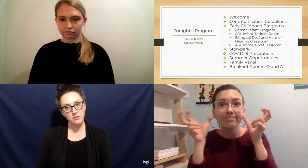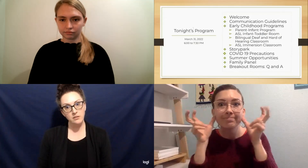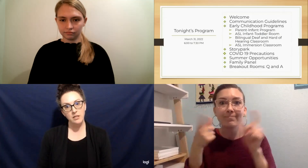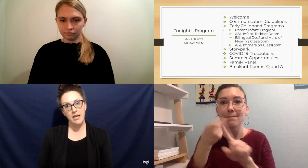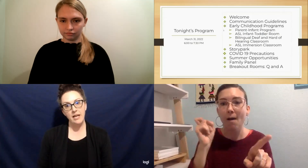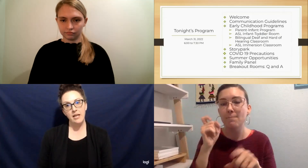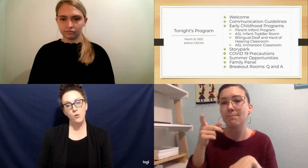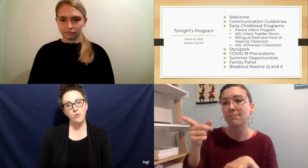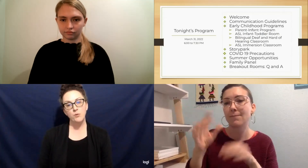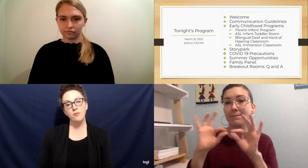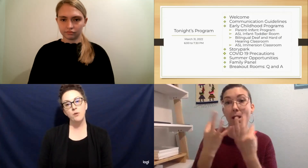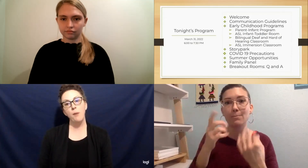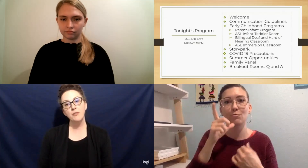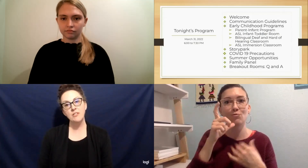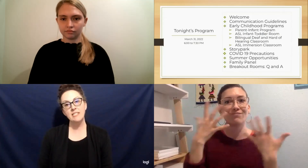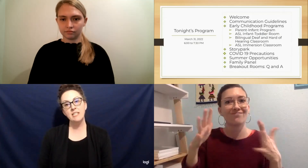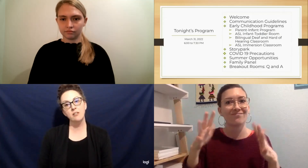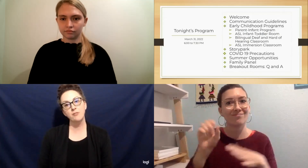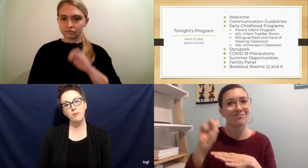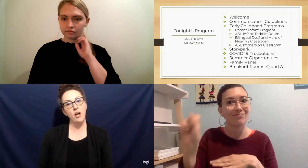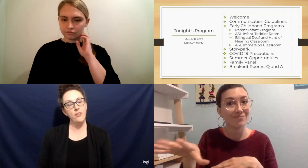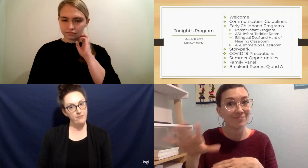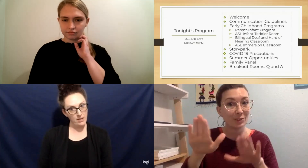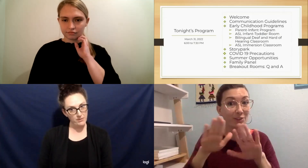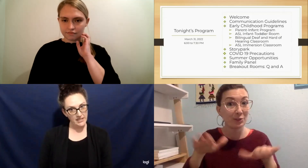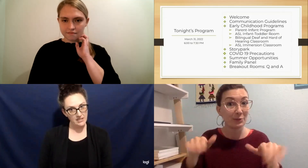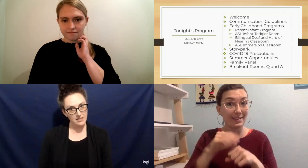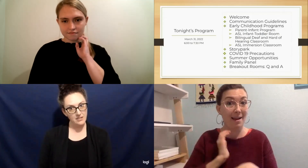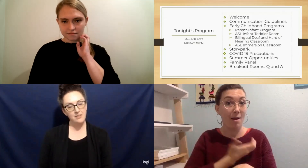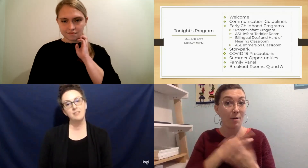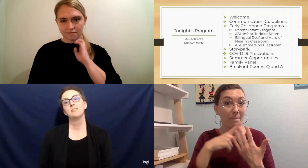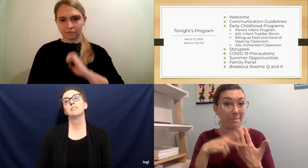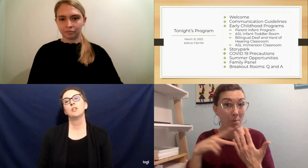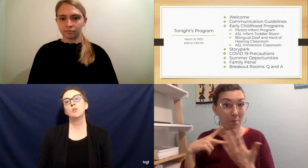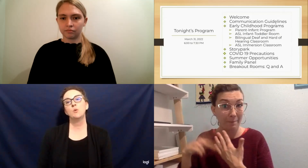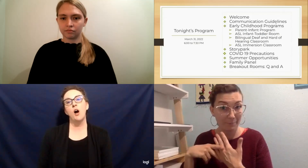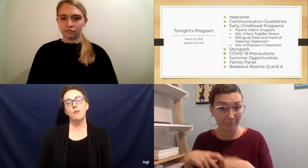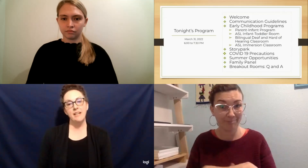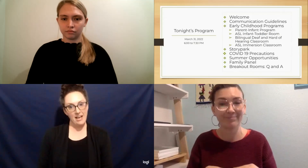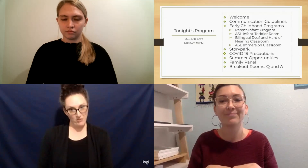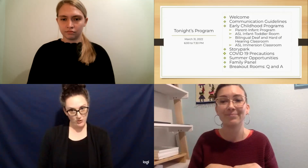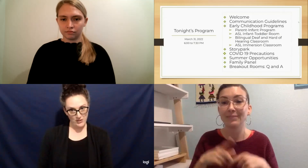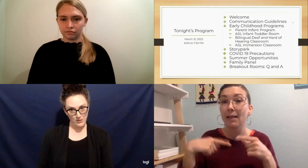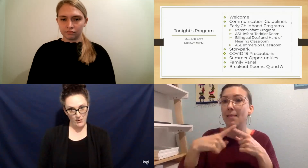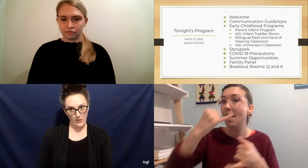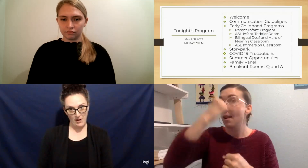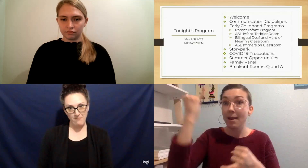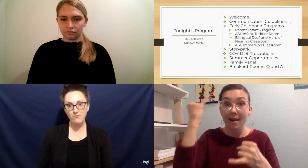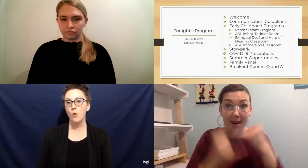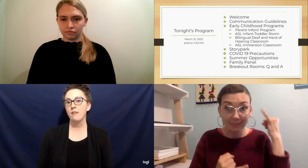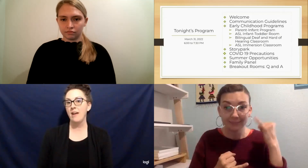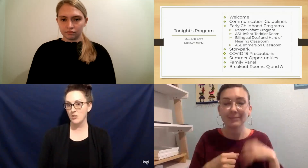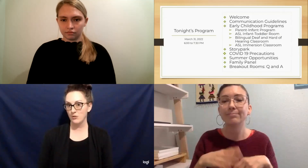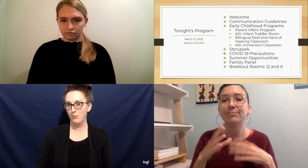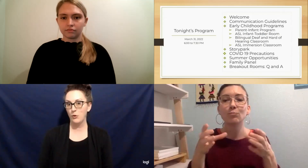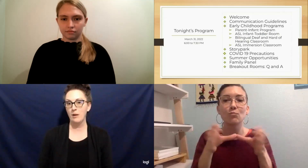panel, which will give you an opportunity to hear from our other families who already have children in the program or